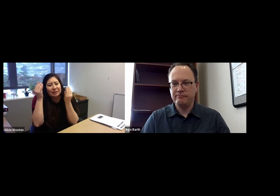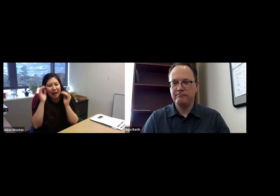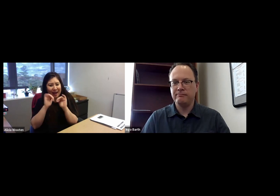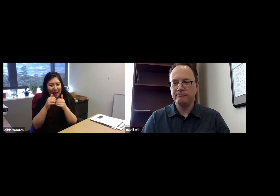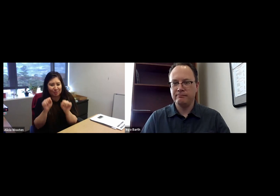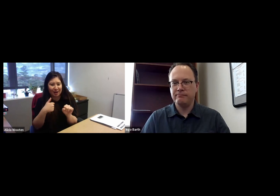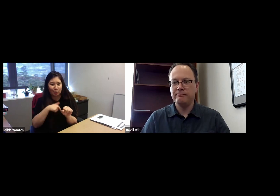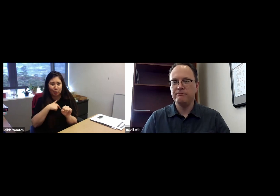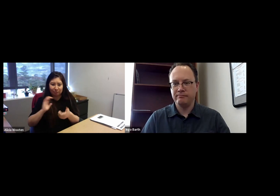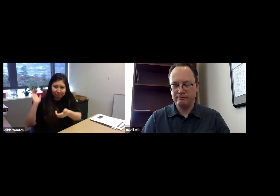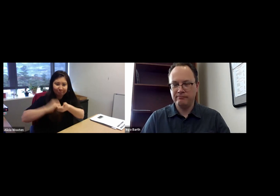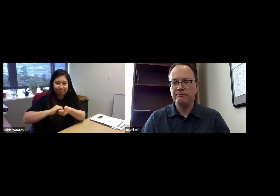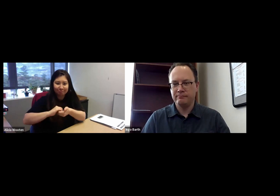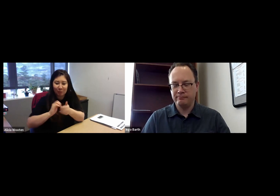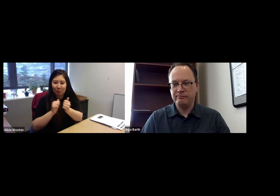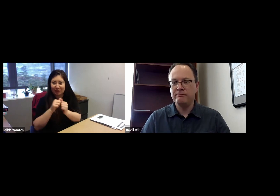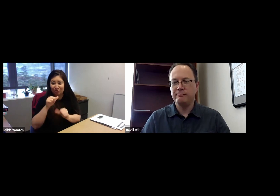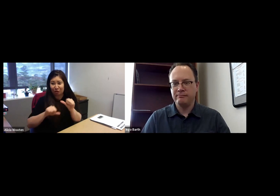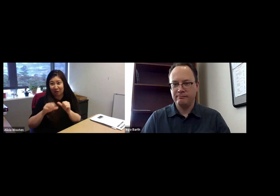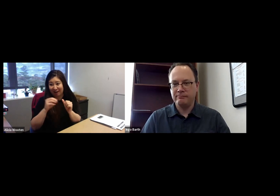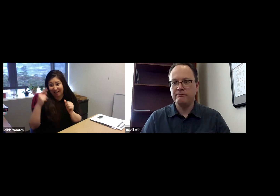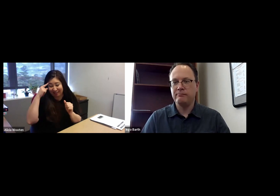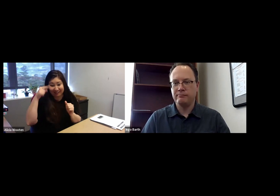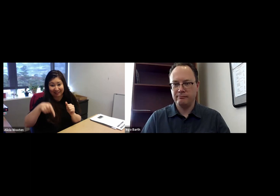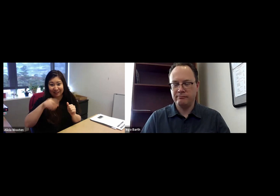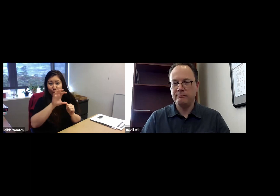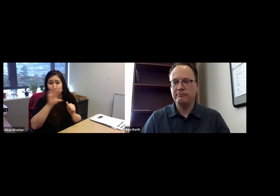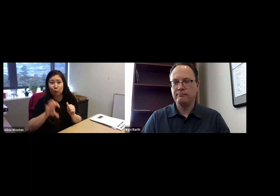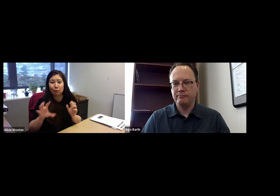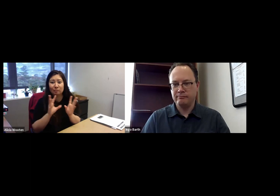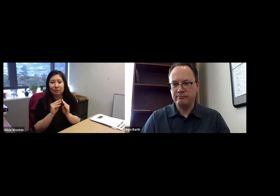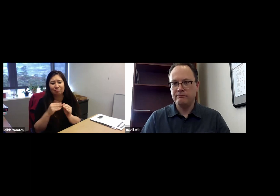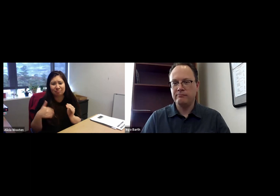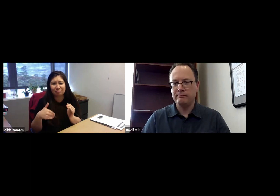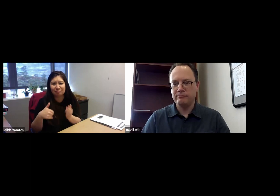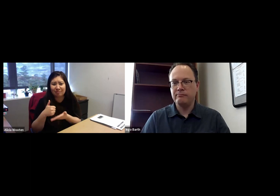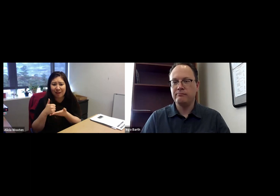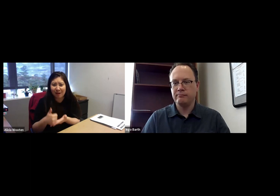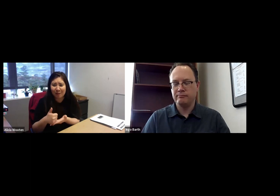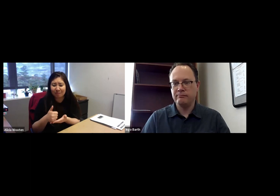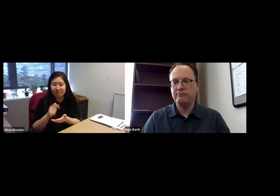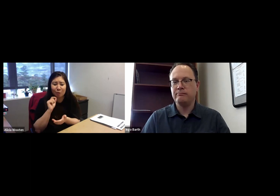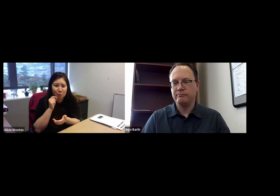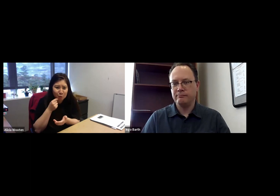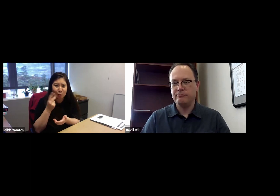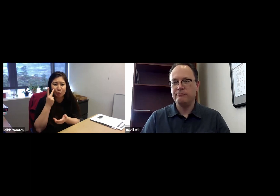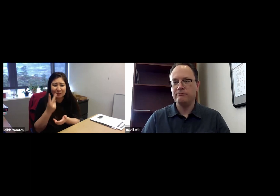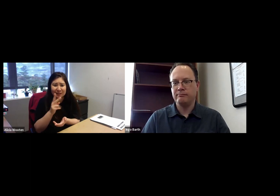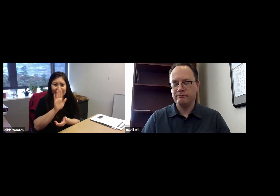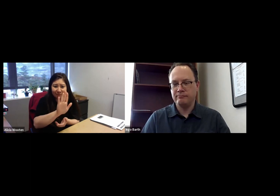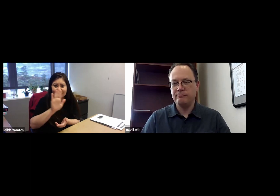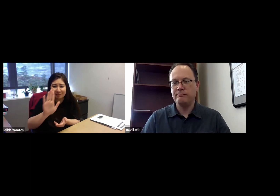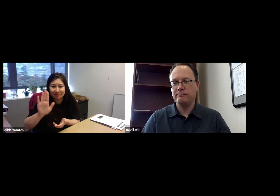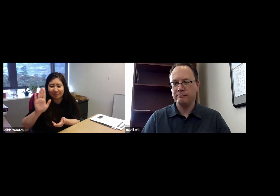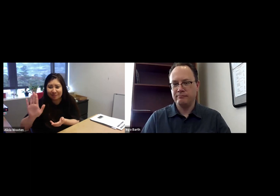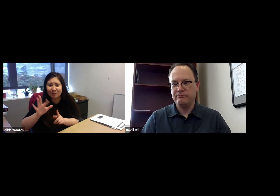for another time. But I wanted you to think about how we can collaborate with each other after this Zoom